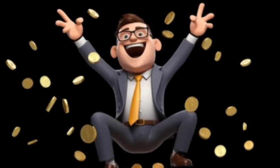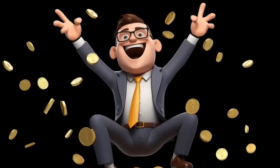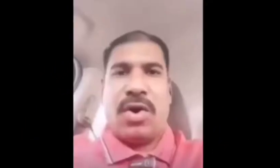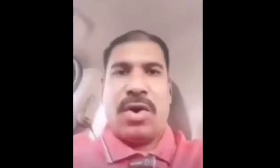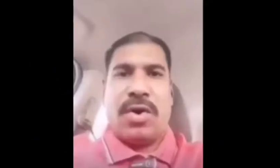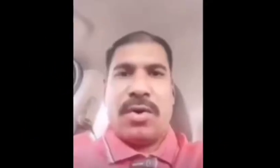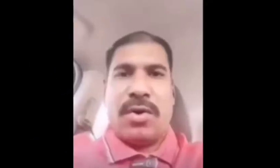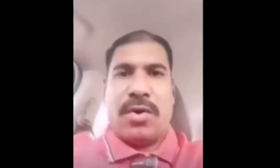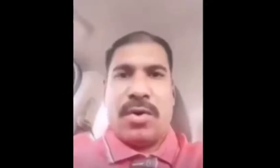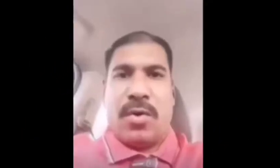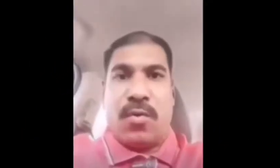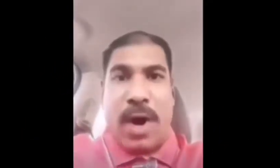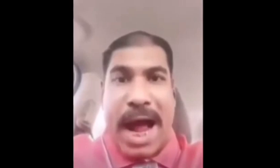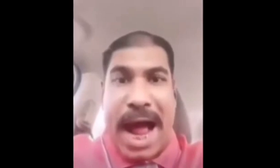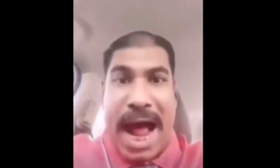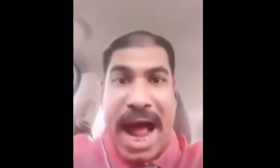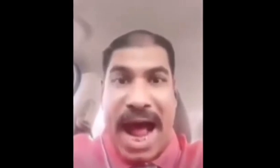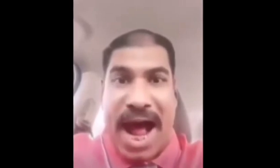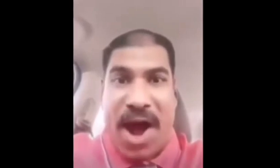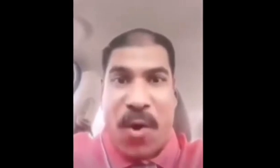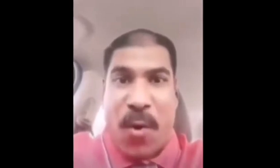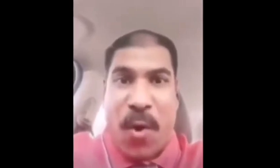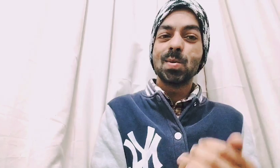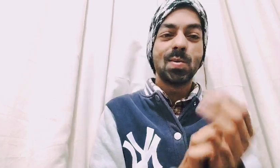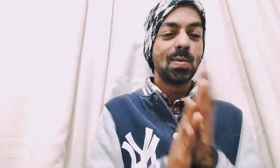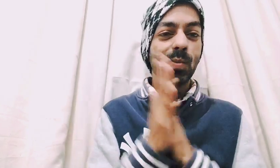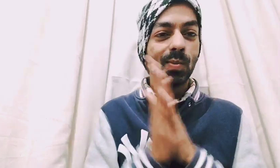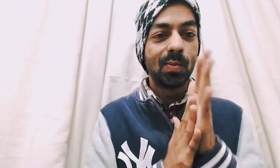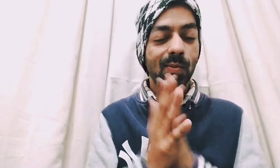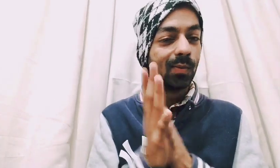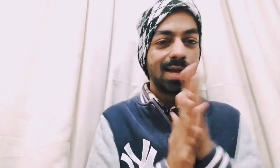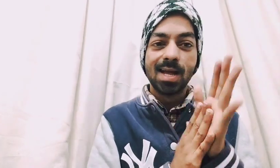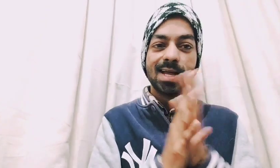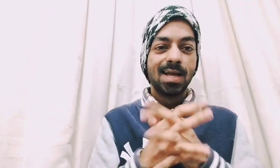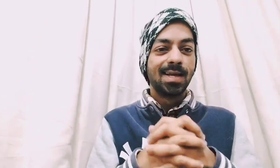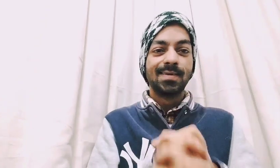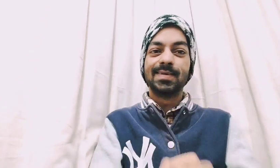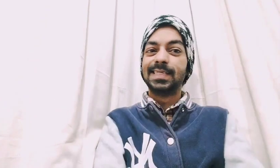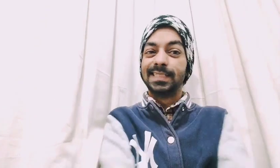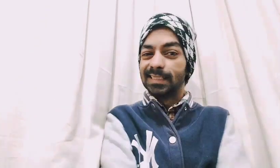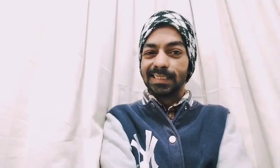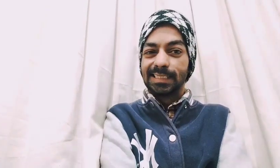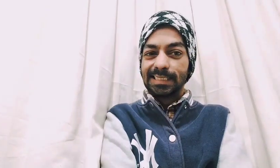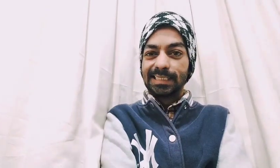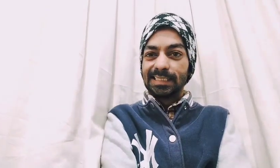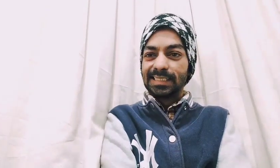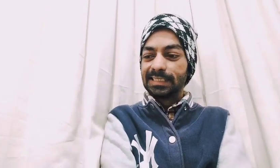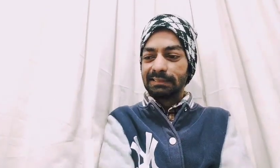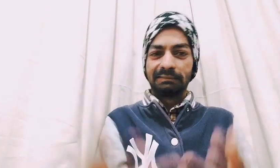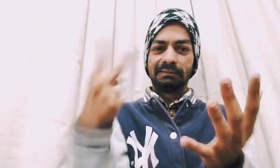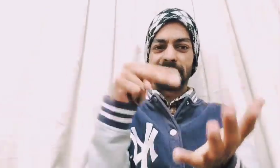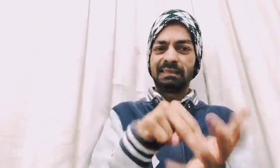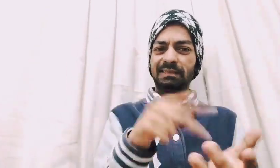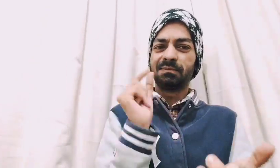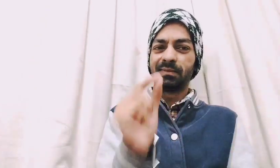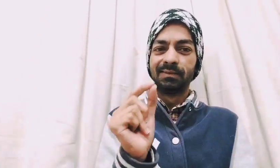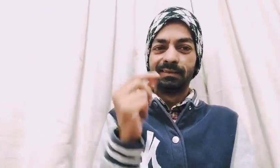another environment. Whoa! You could also explore the thoughts racing through their mind at that moment, like concerns for